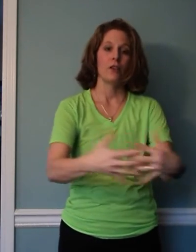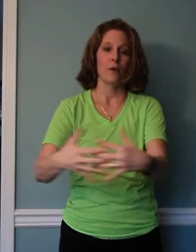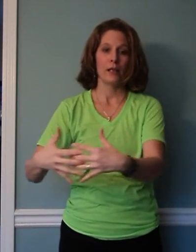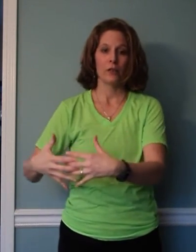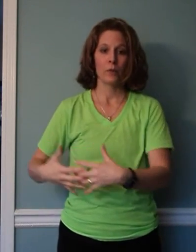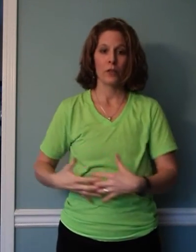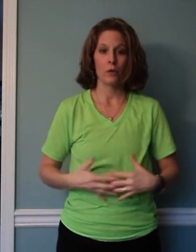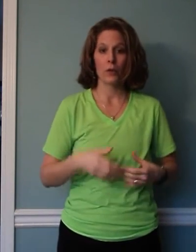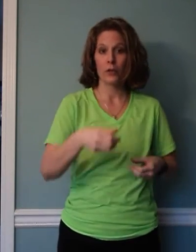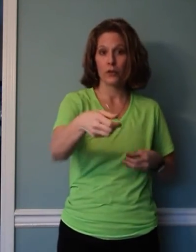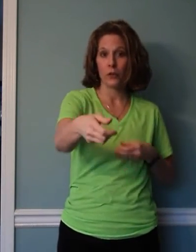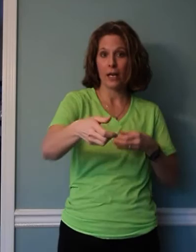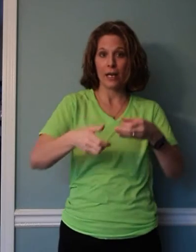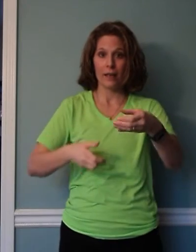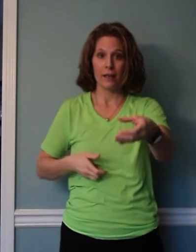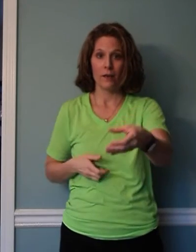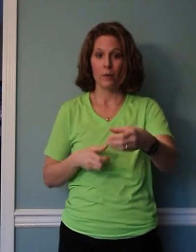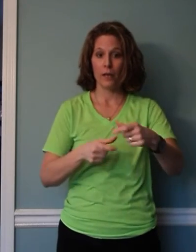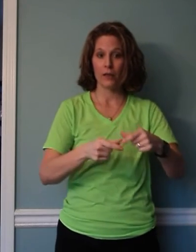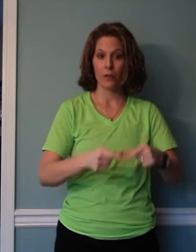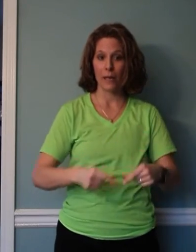U.S. restores trade with Japan.